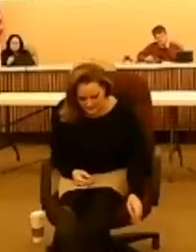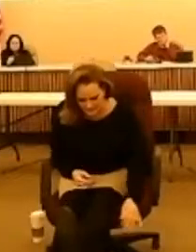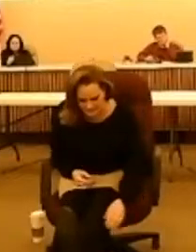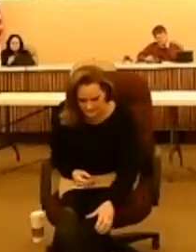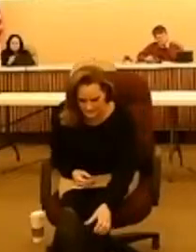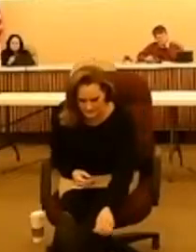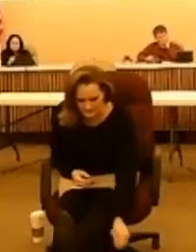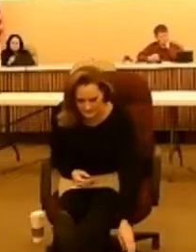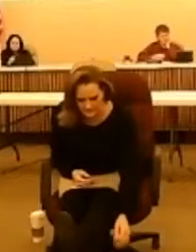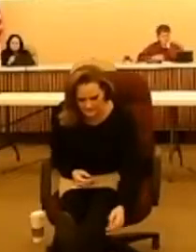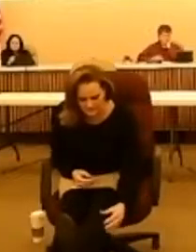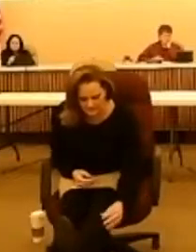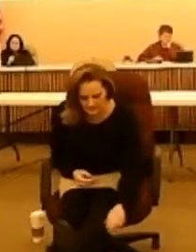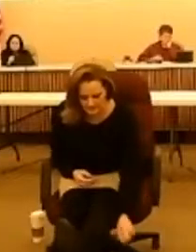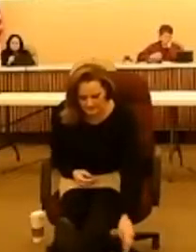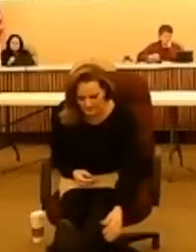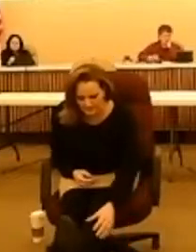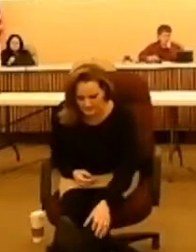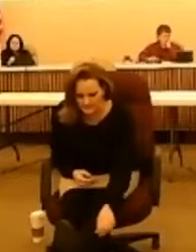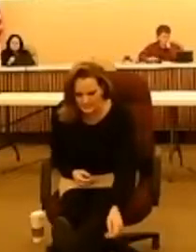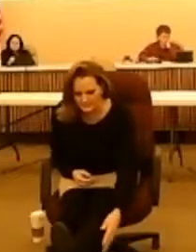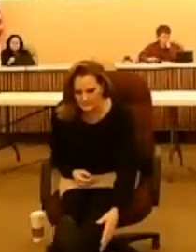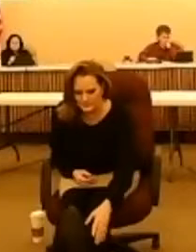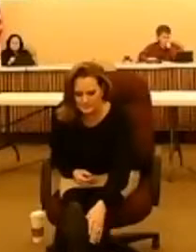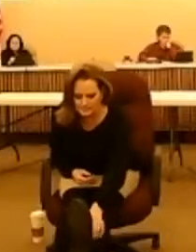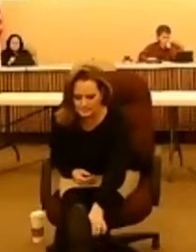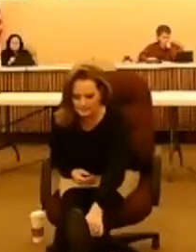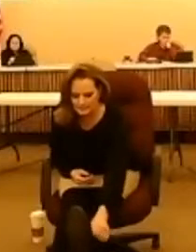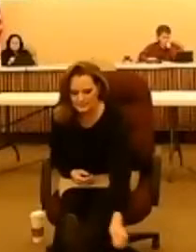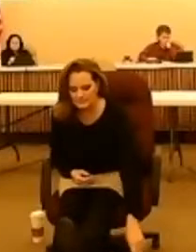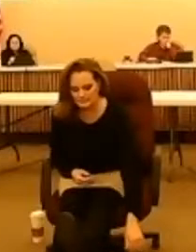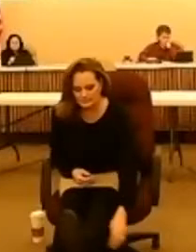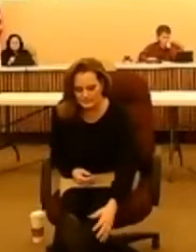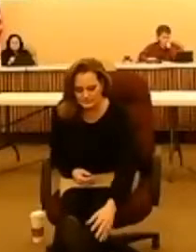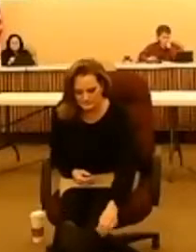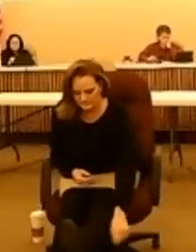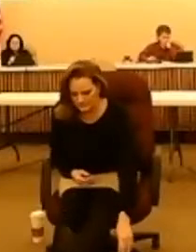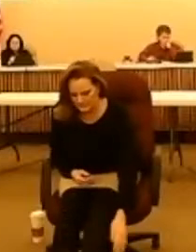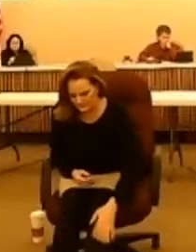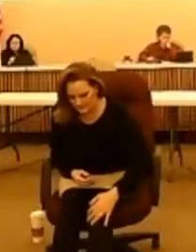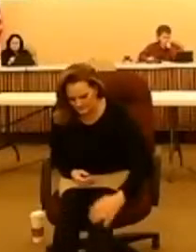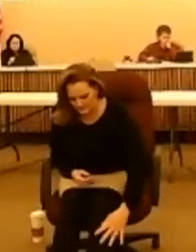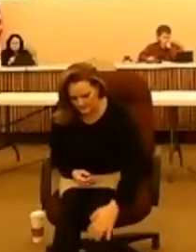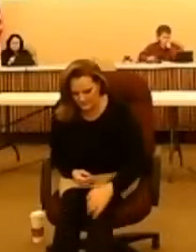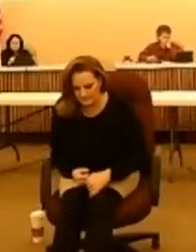Rich tomorrow as well. Right. He'll concur with me, so